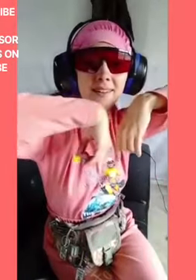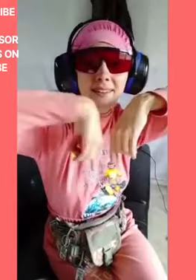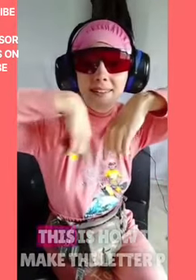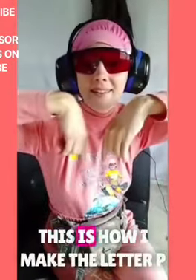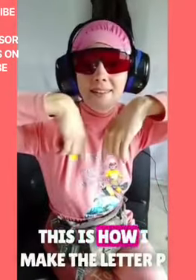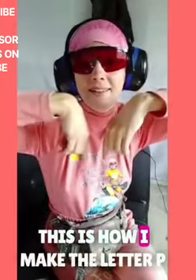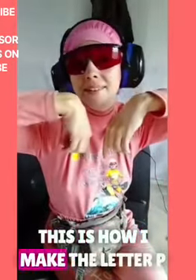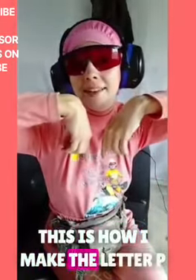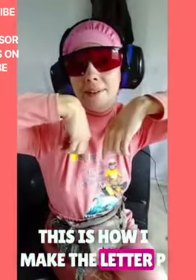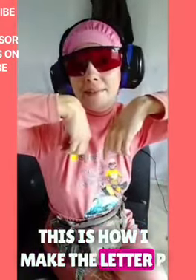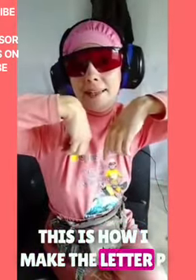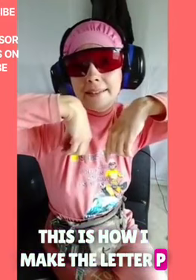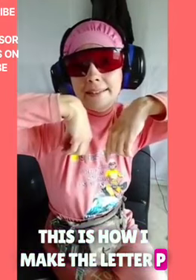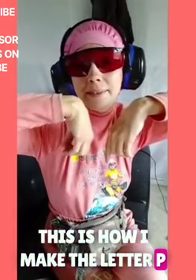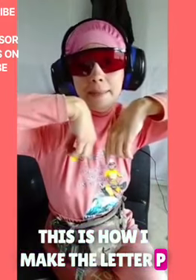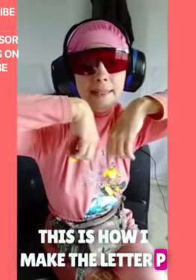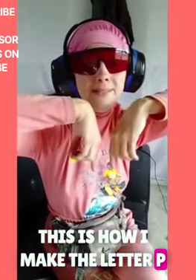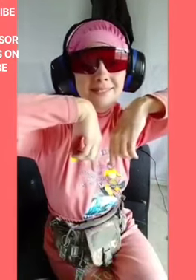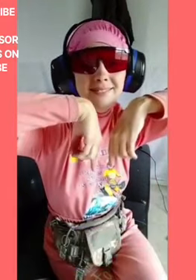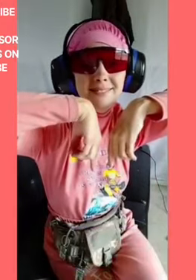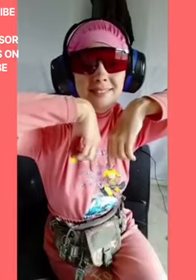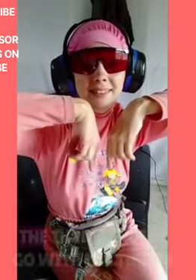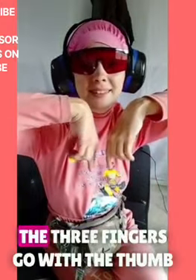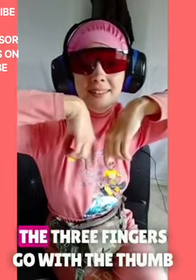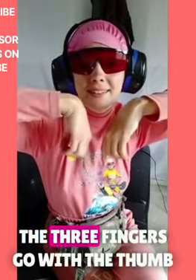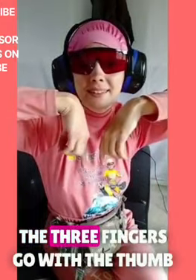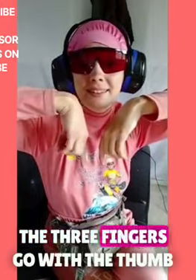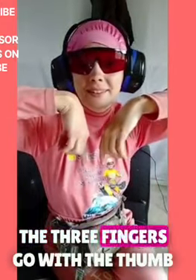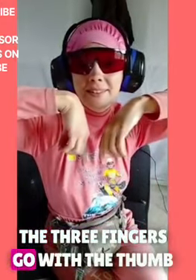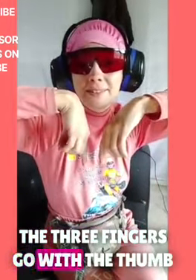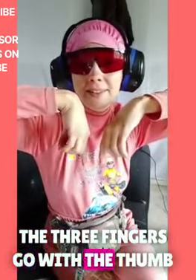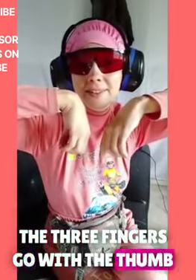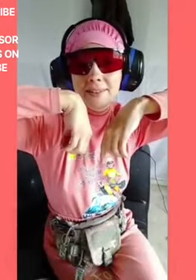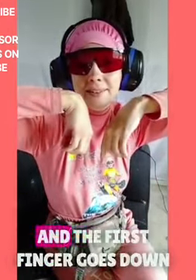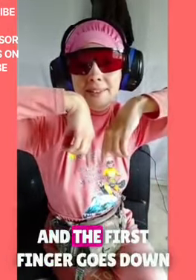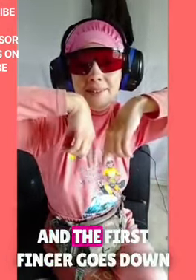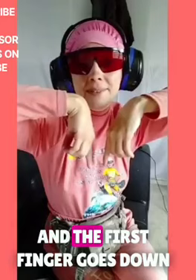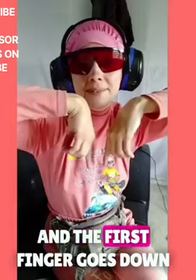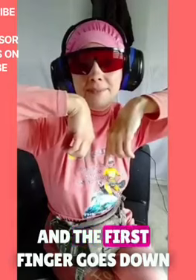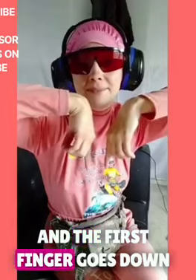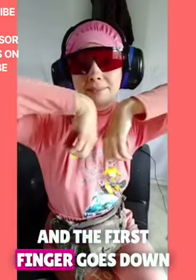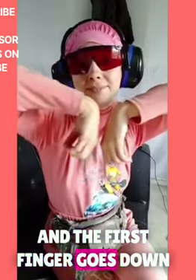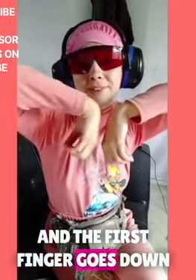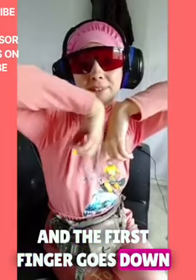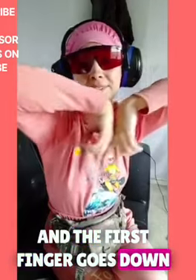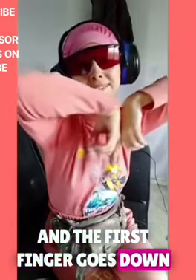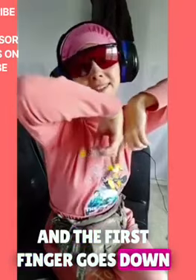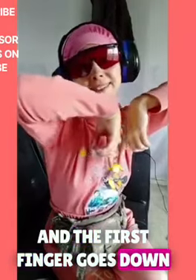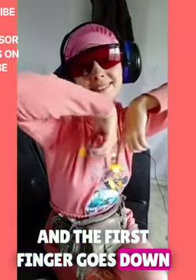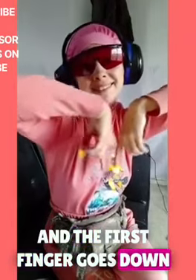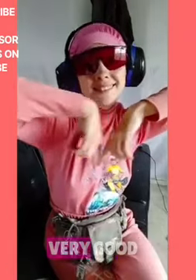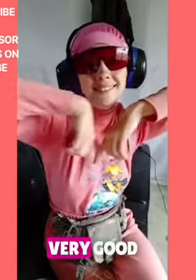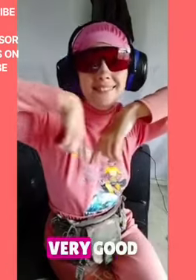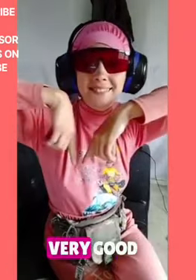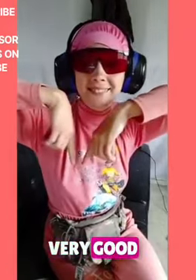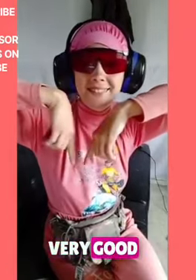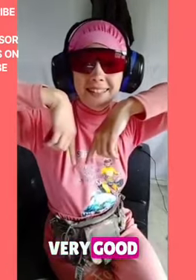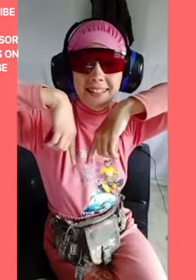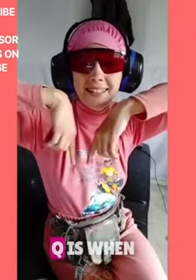This is how I make the letter P. The three fingers go with the thumb and the first finger goes out. Very good.